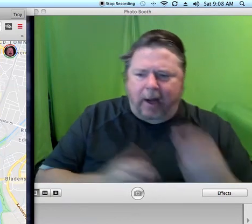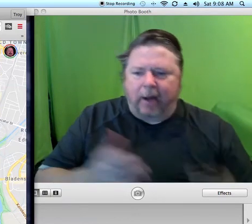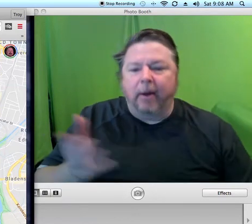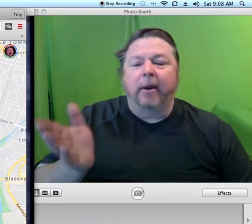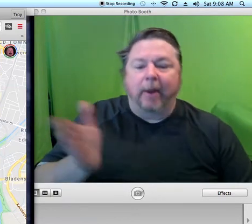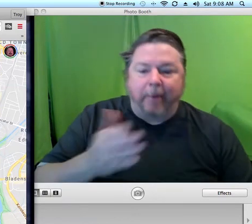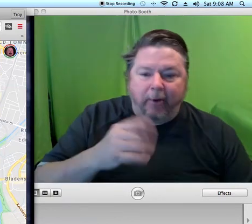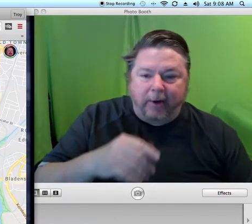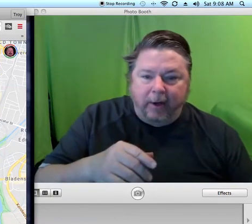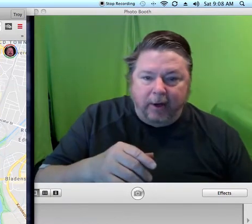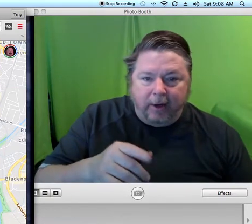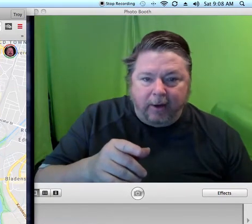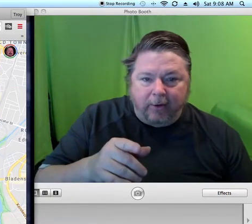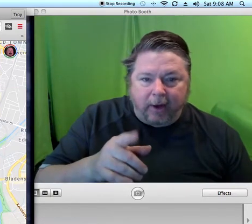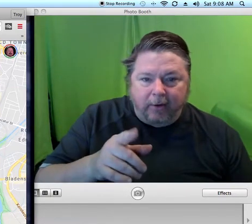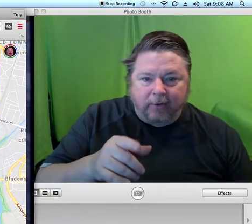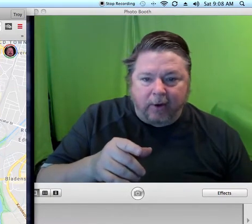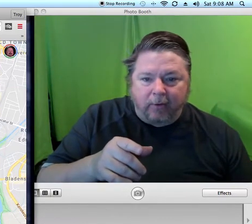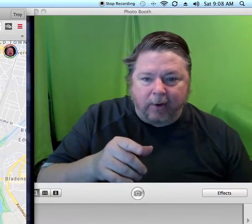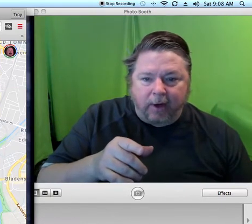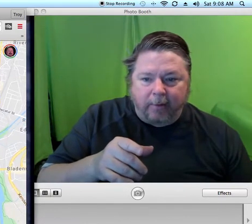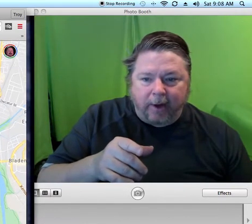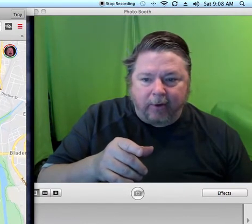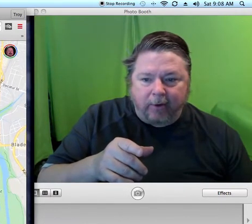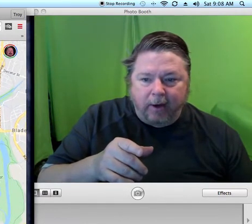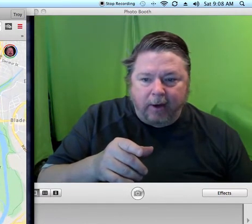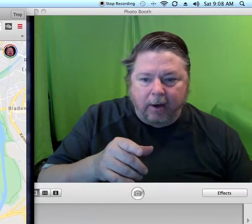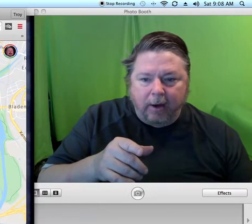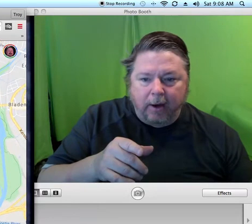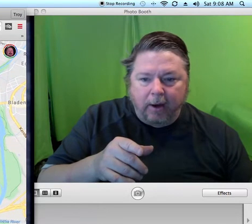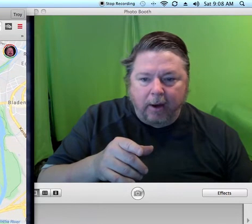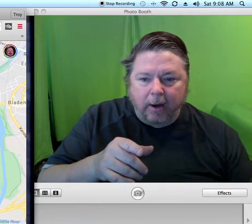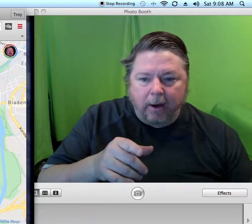Gallaudet? Keep going. Okay, so we gotta come down.